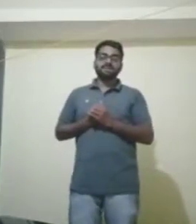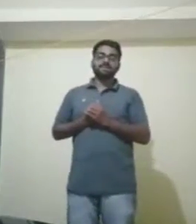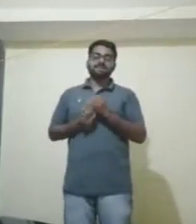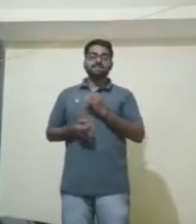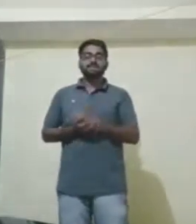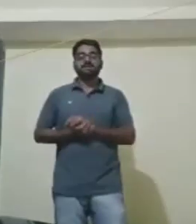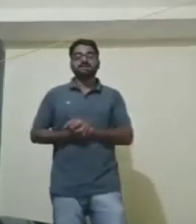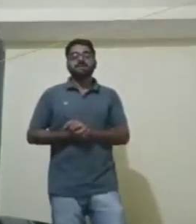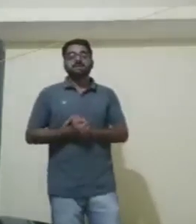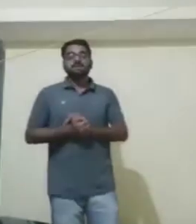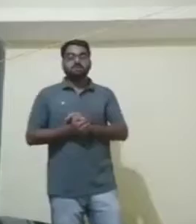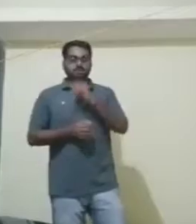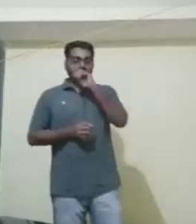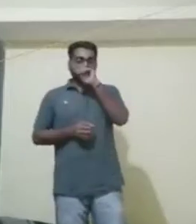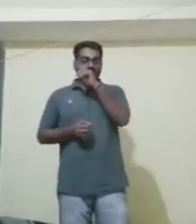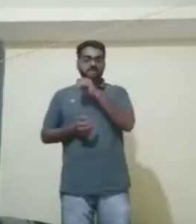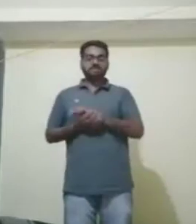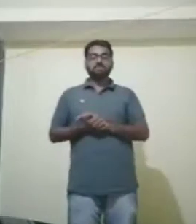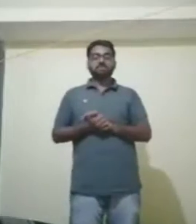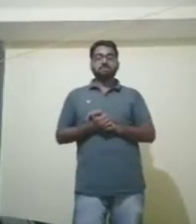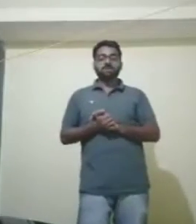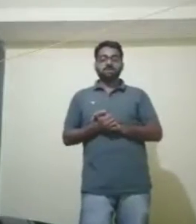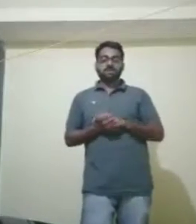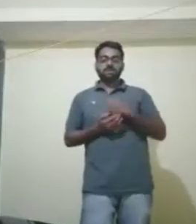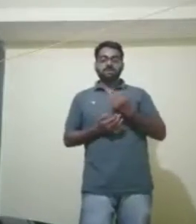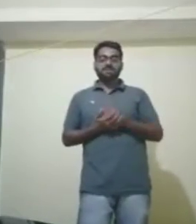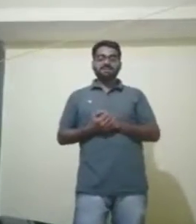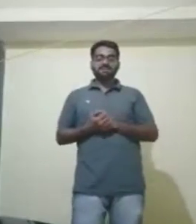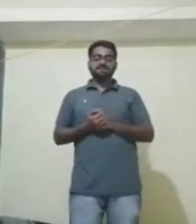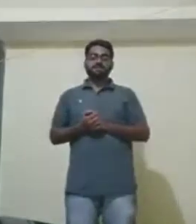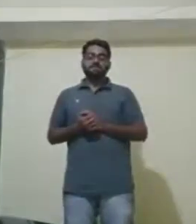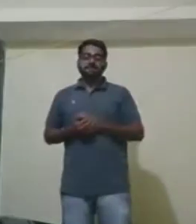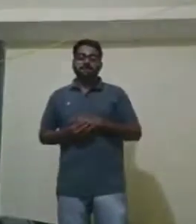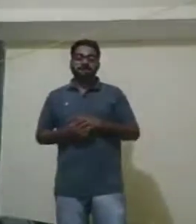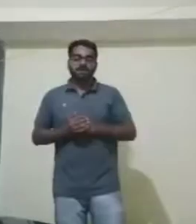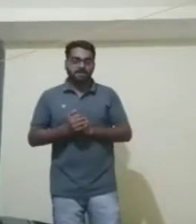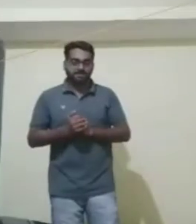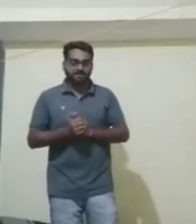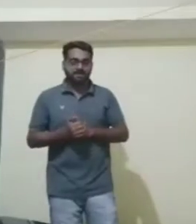on strings. First of all, I explain one by one methods. Then